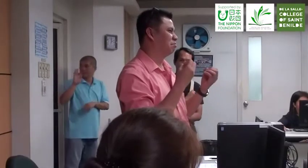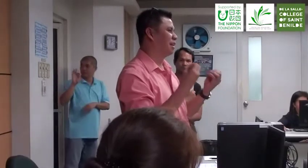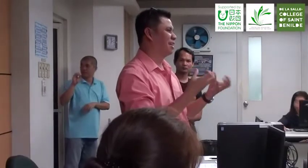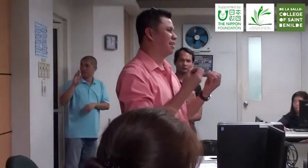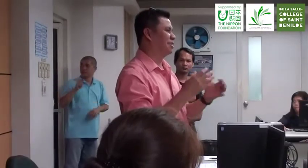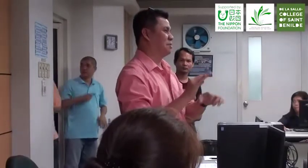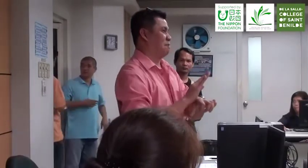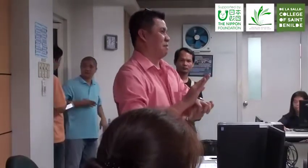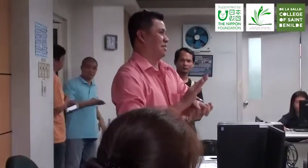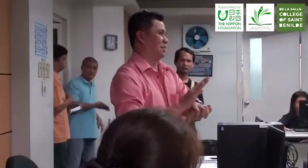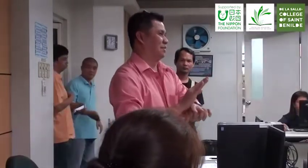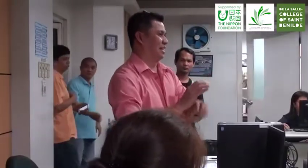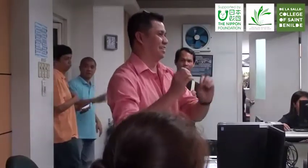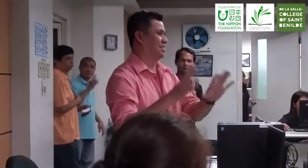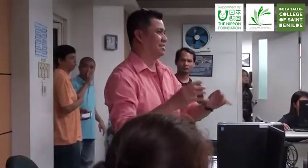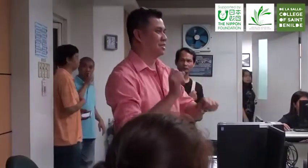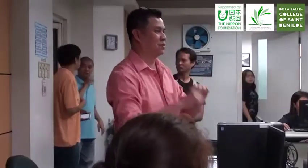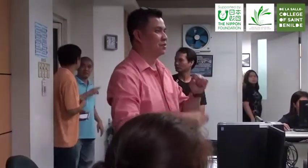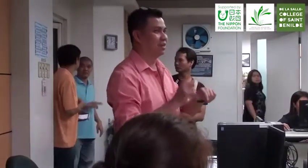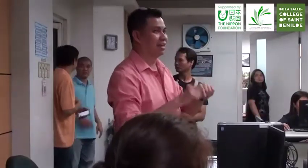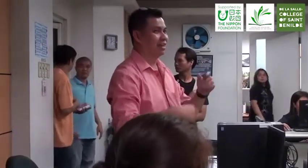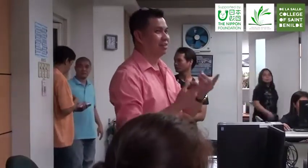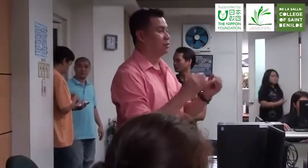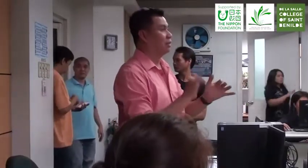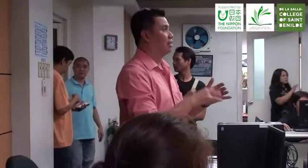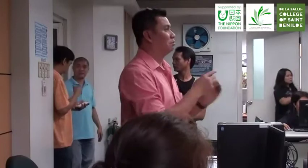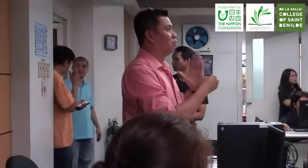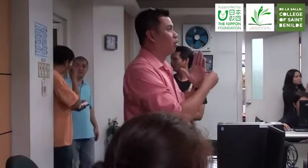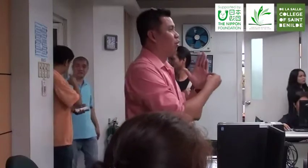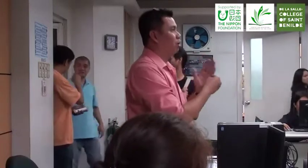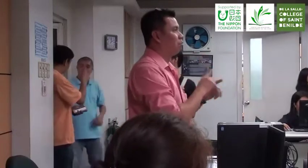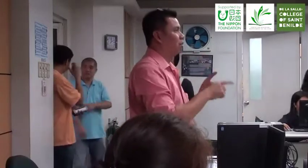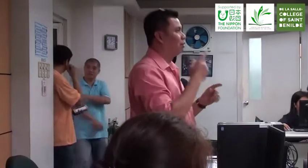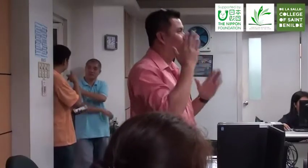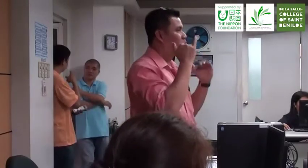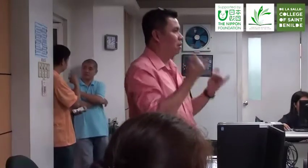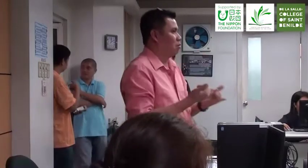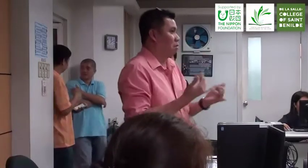maybe the couple of times. Many had too much to do.